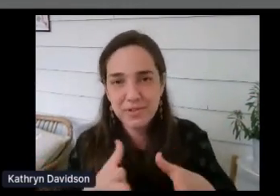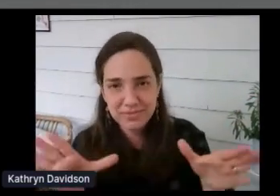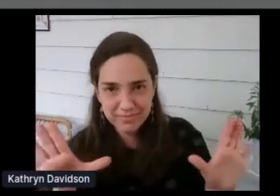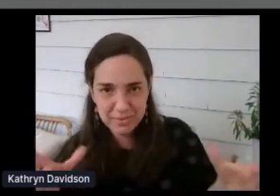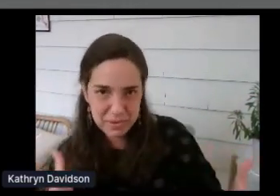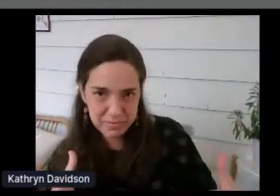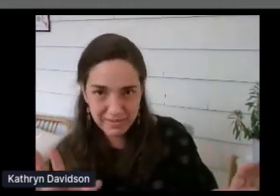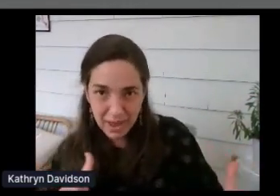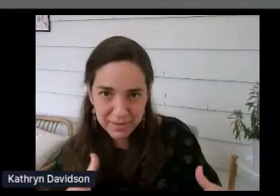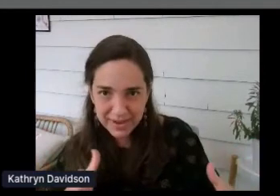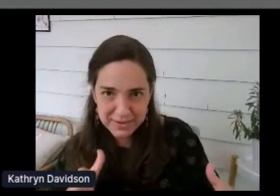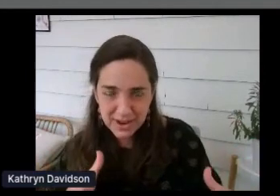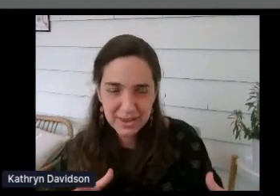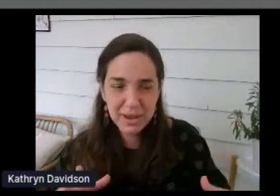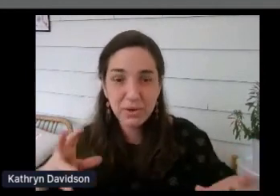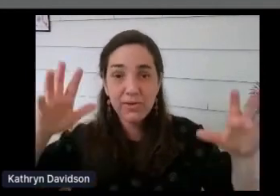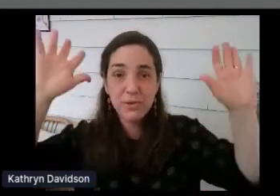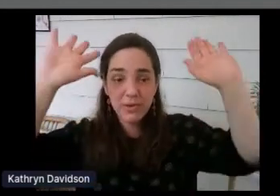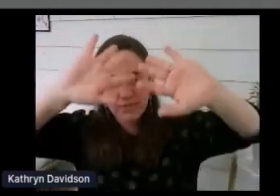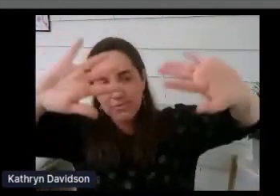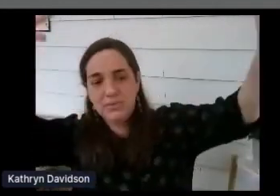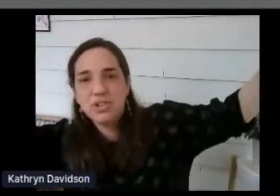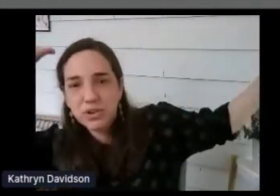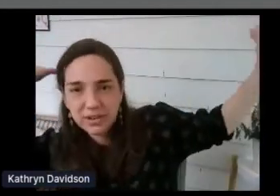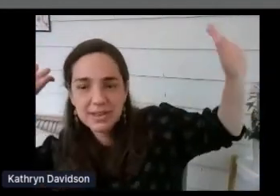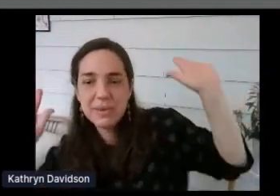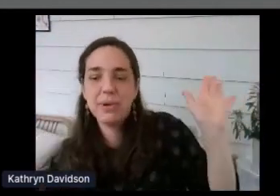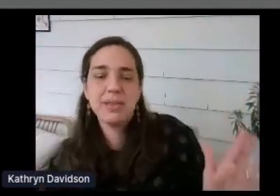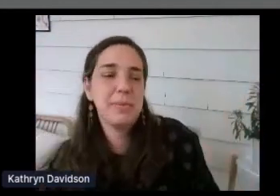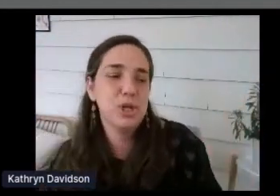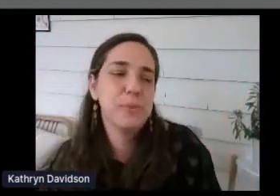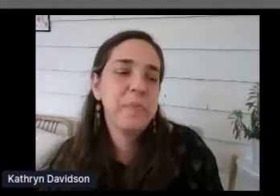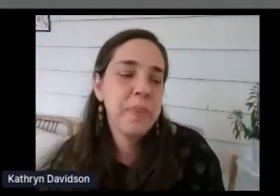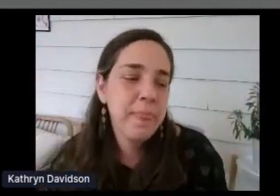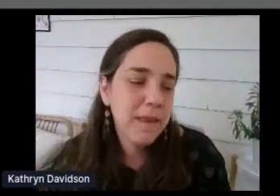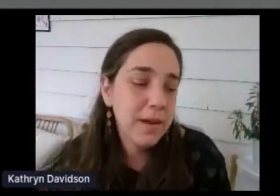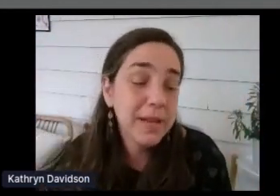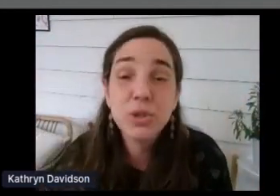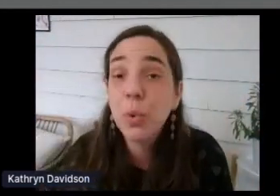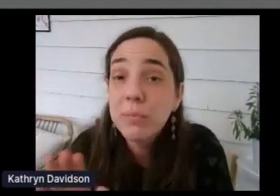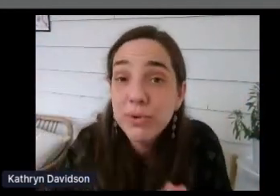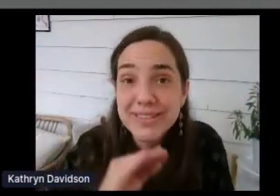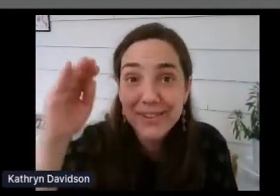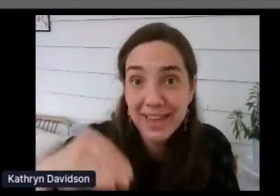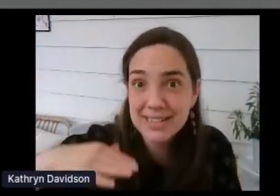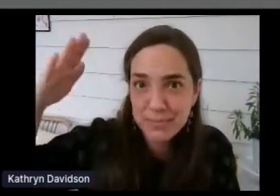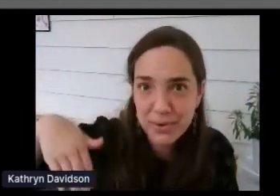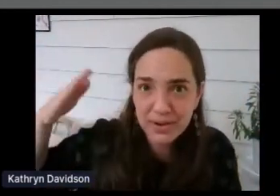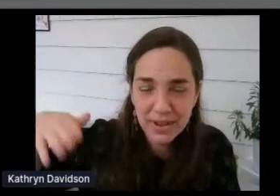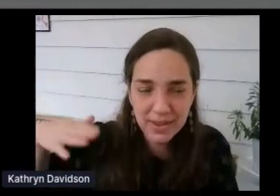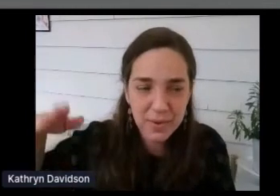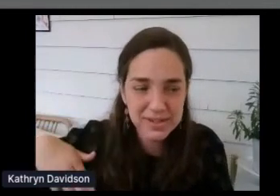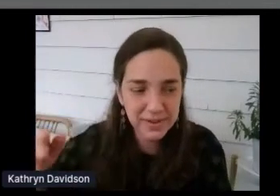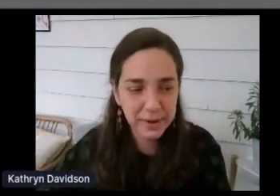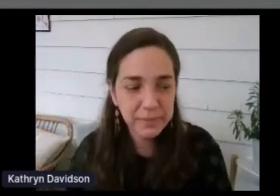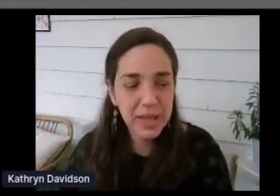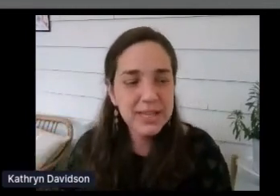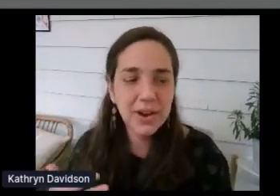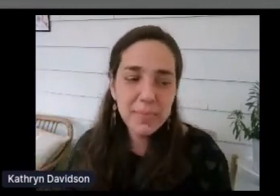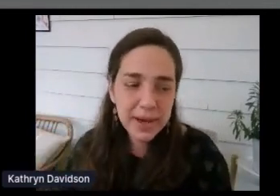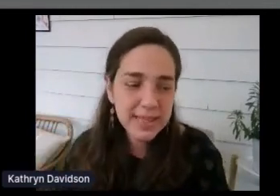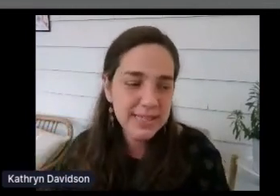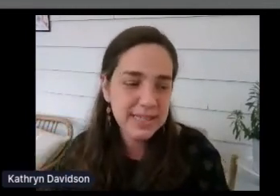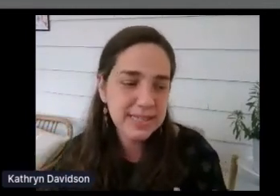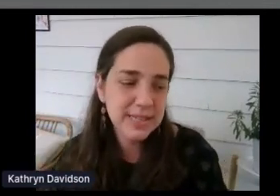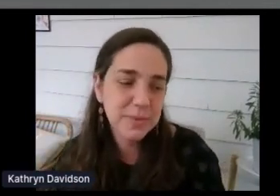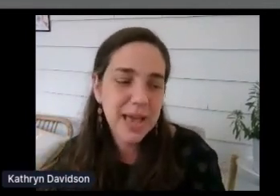be a few of my family that I was talking about, or a few of generally the people at the beach. And what moves there then is the pronoun, not the quantifier. So